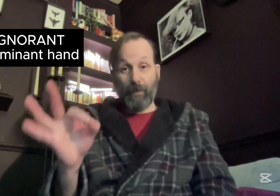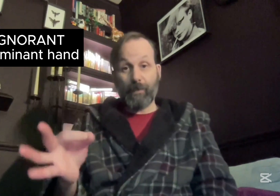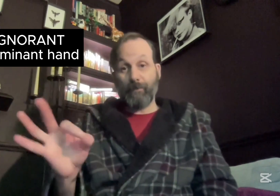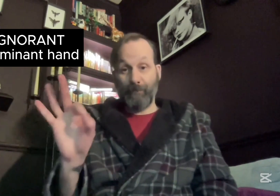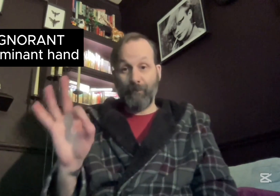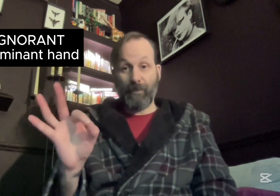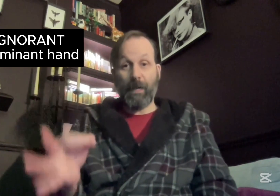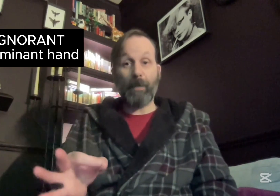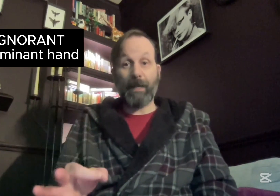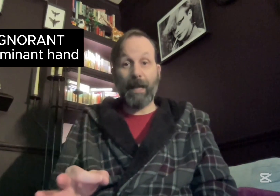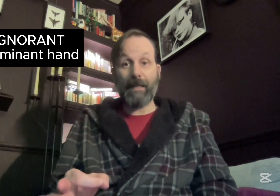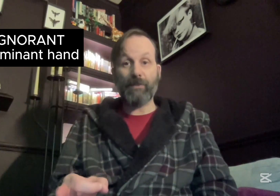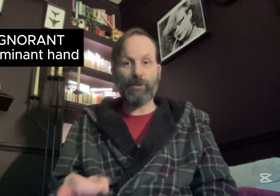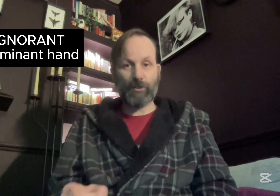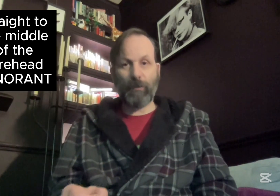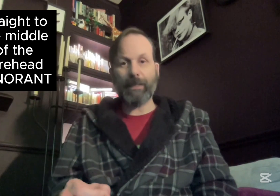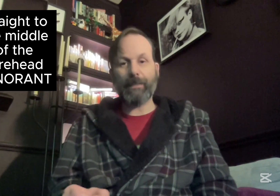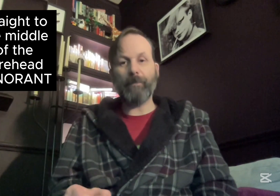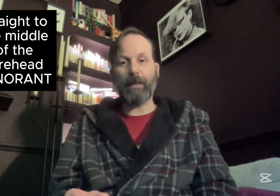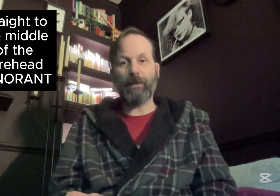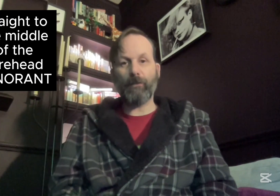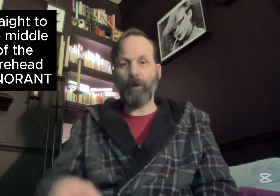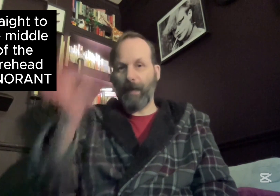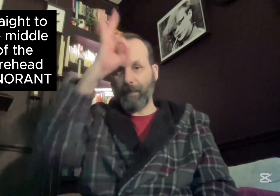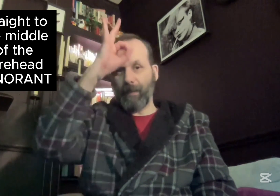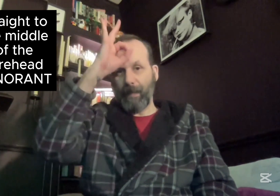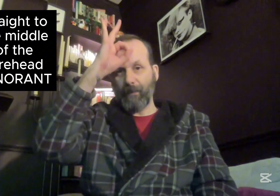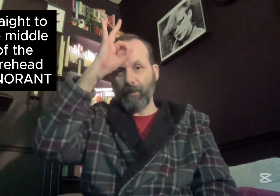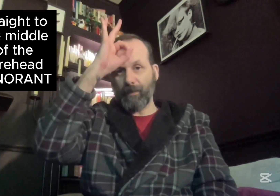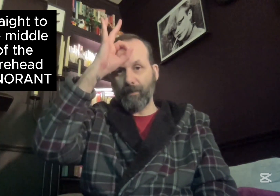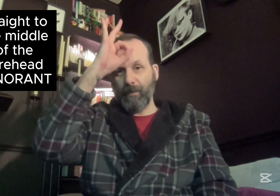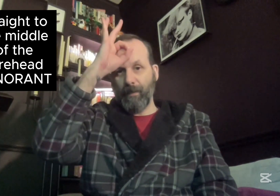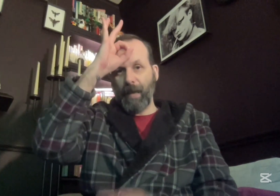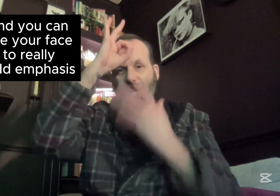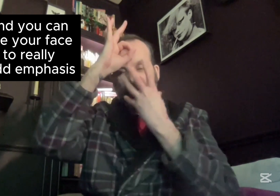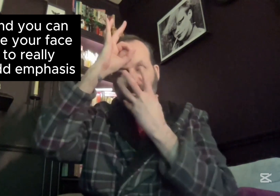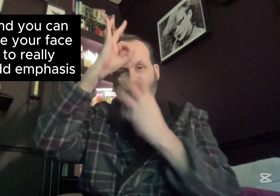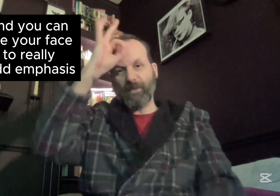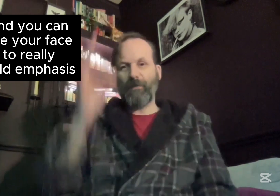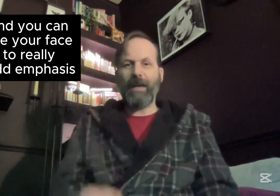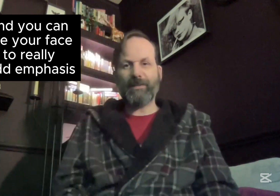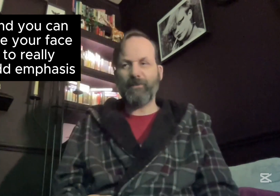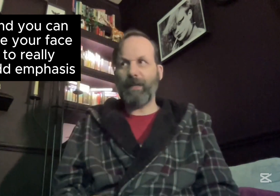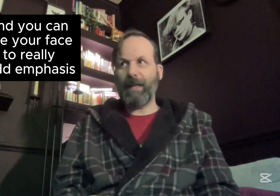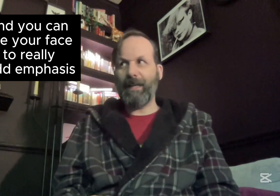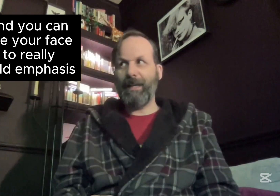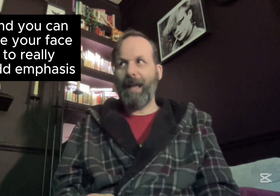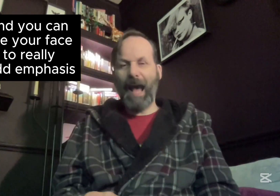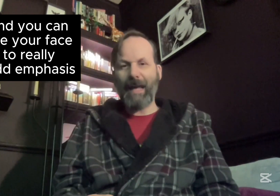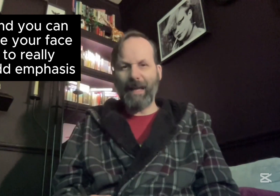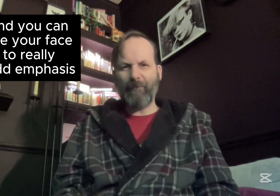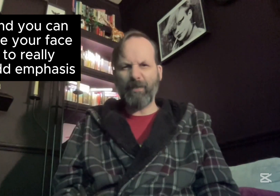Ignorance, dominant hand straight to the middle of forehead, ignorance, and you can use your face to really add